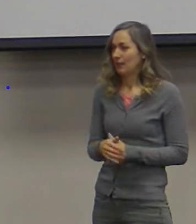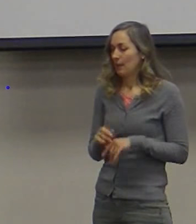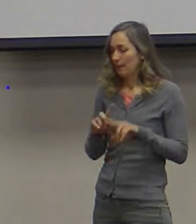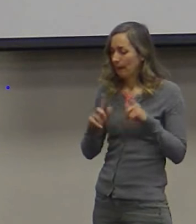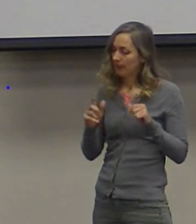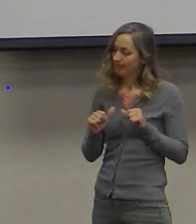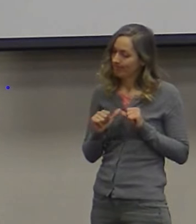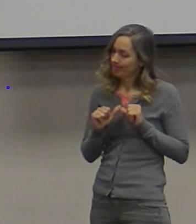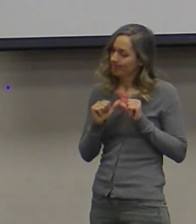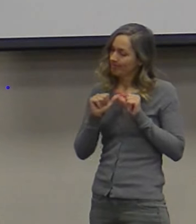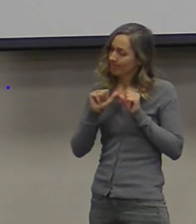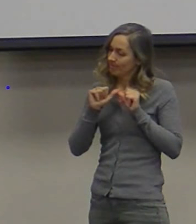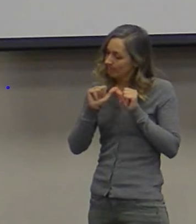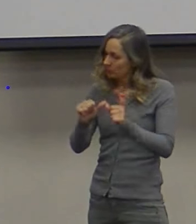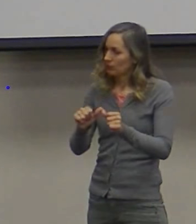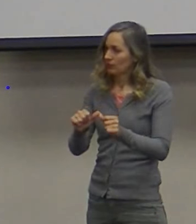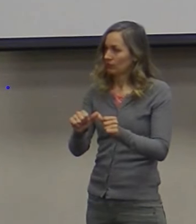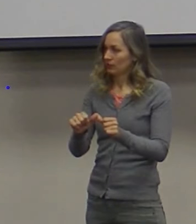persevered steadfastly.